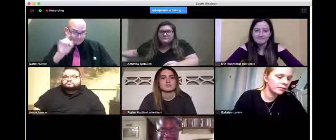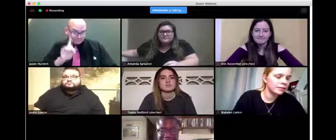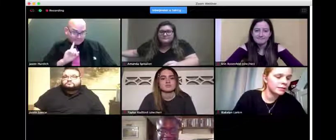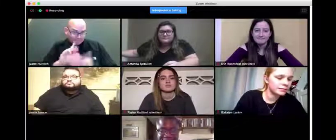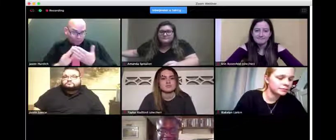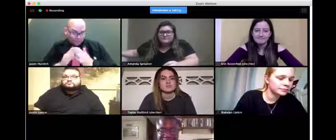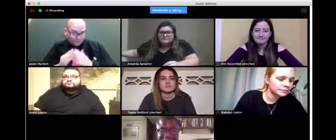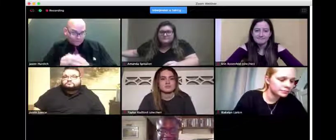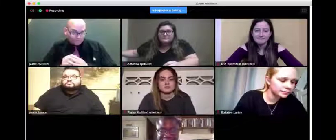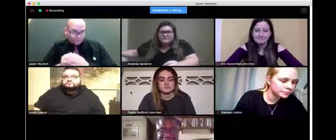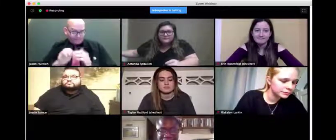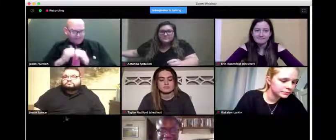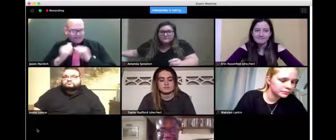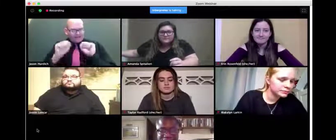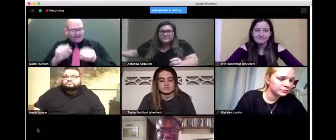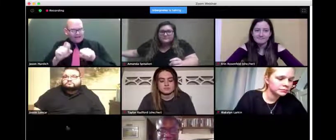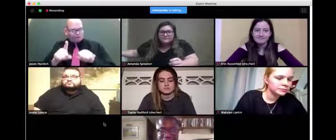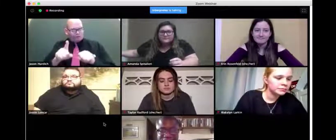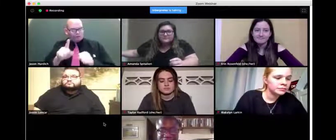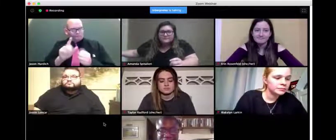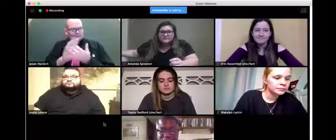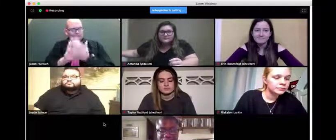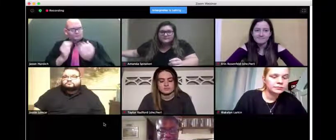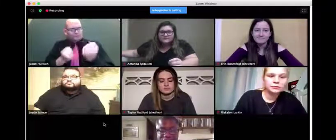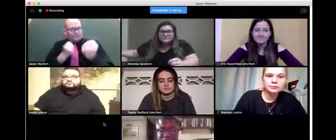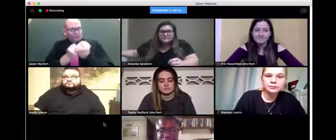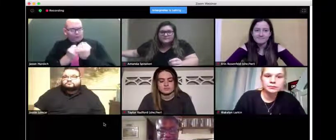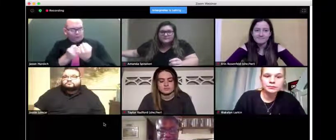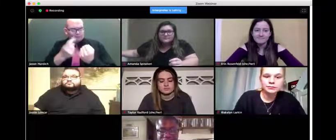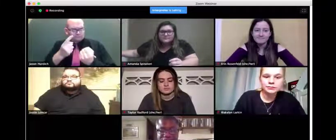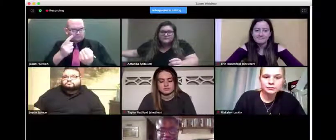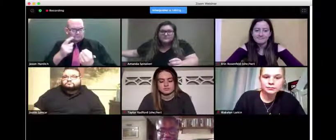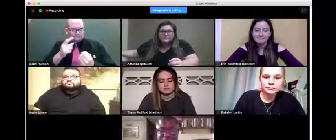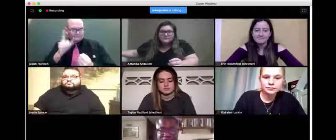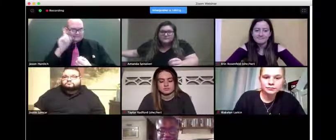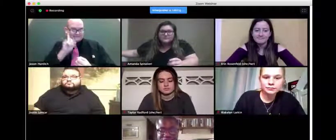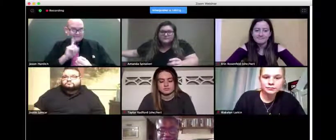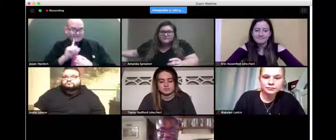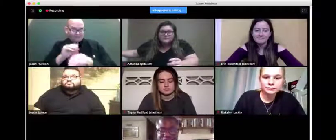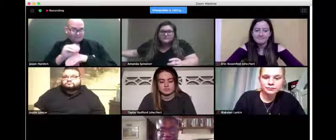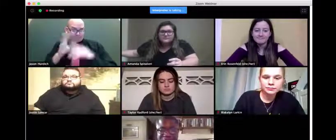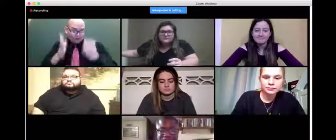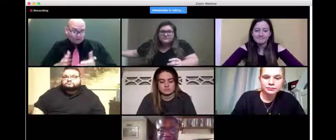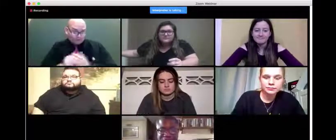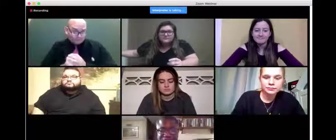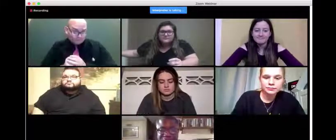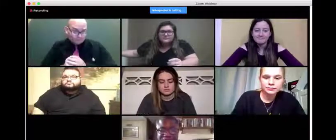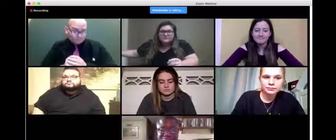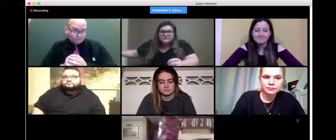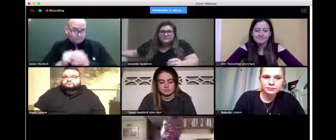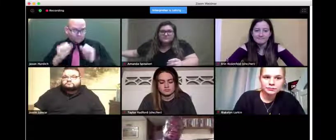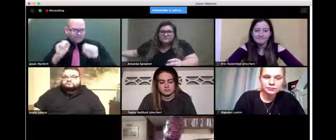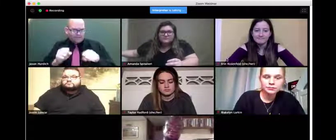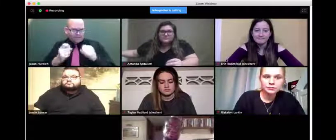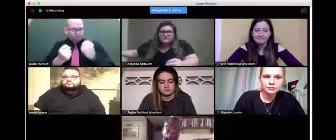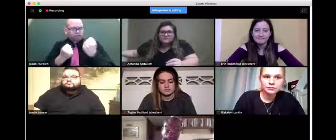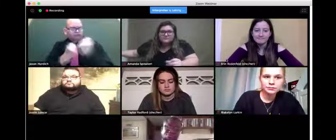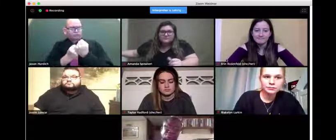support and be deaf influencers and support whatever out there in social media, as